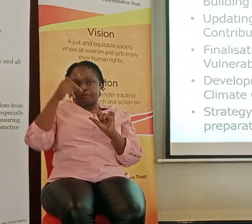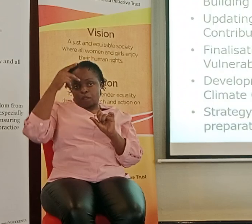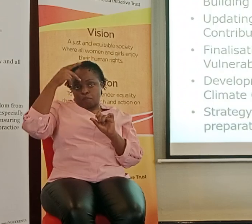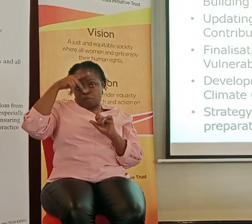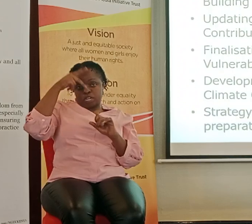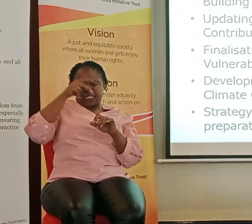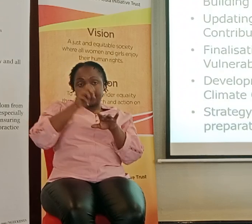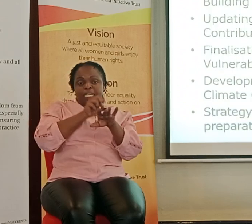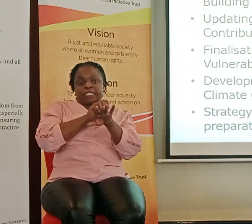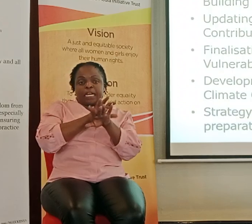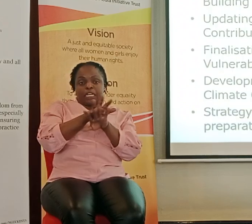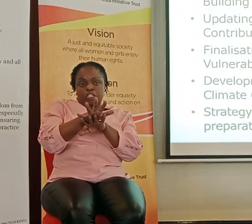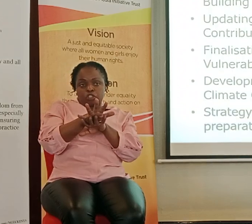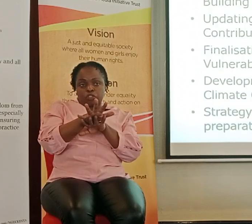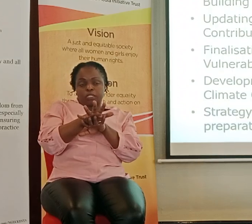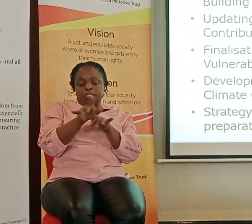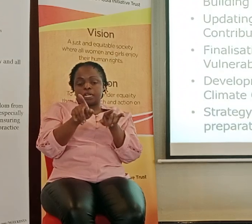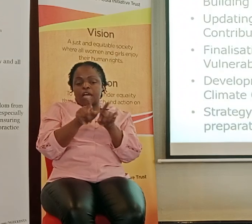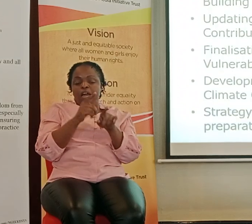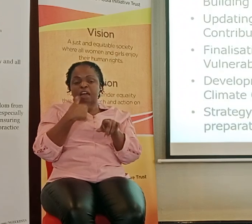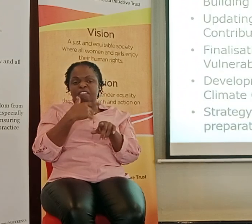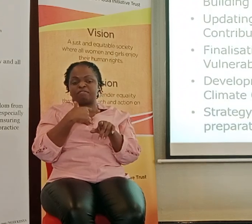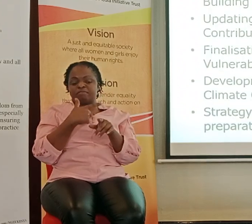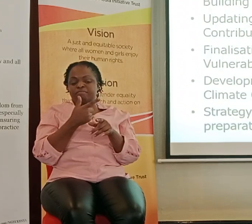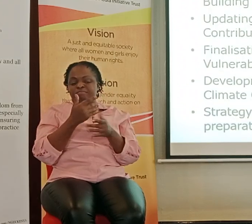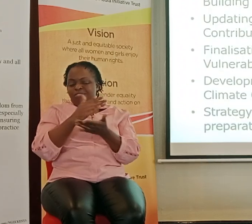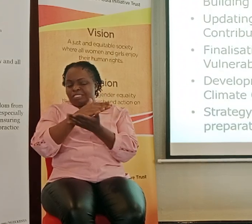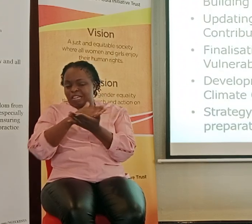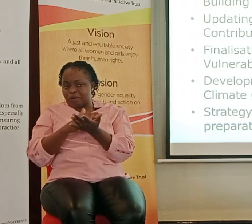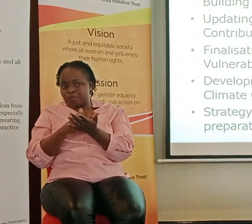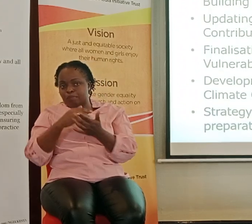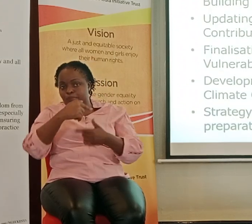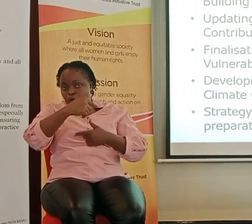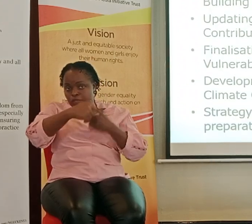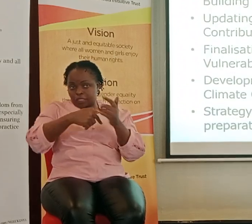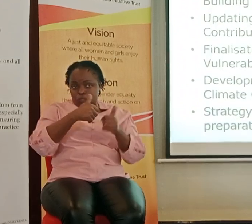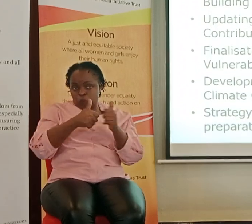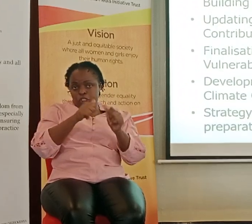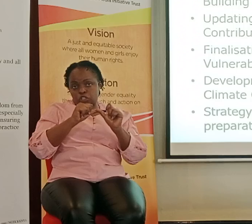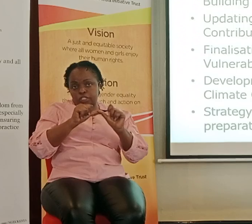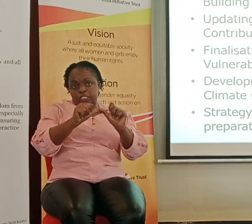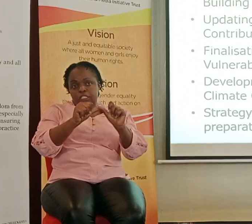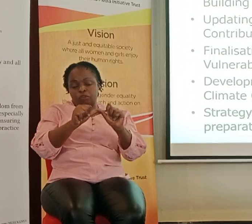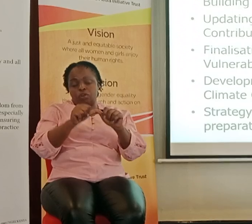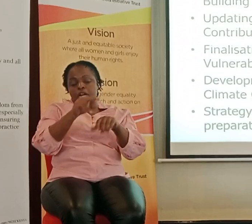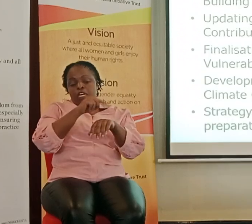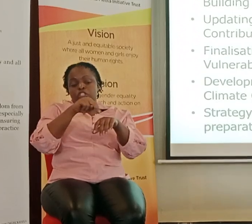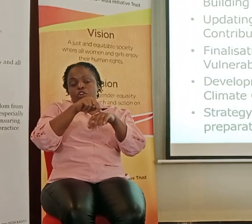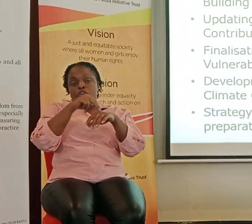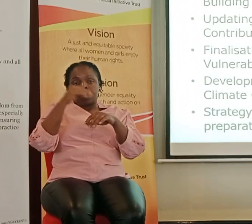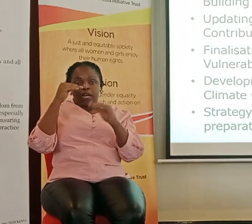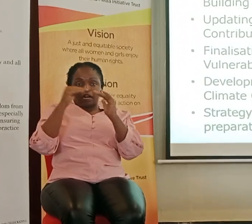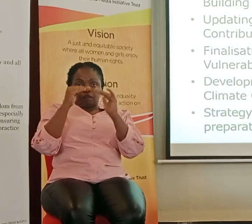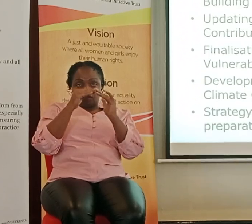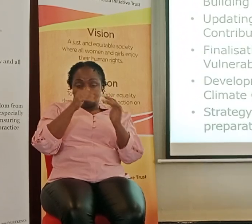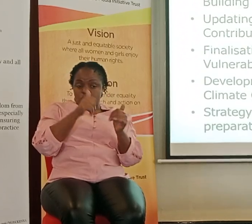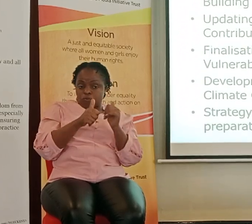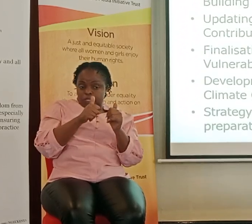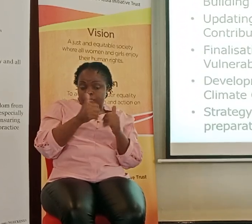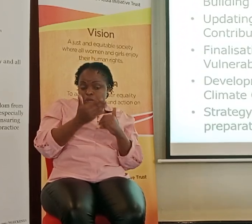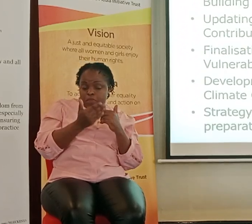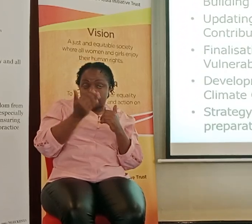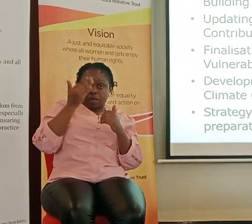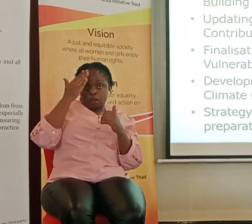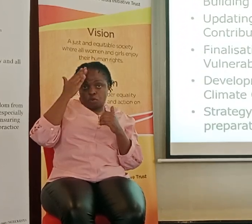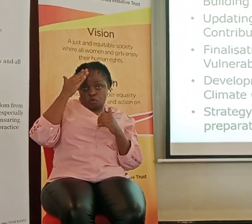policy integration, there are also quite a number of ongoing processes at national level, some of which you might be